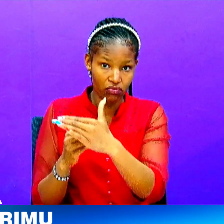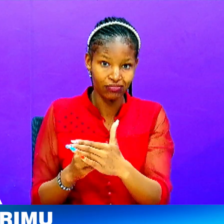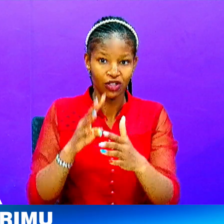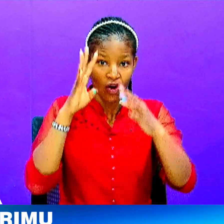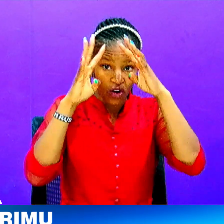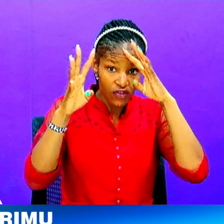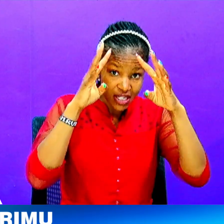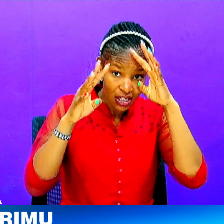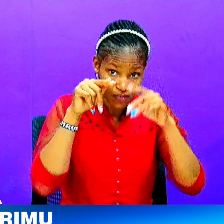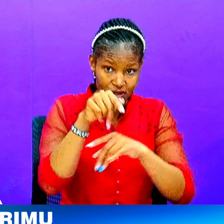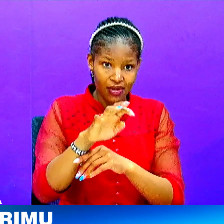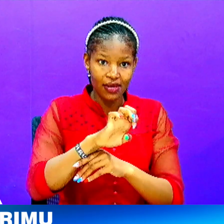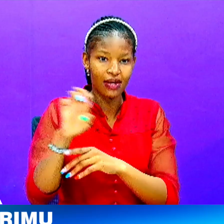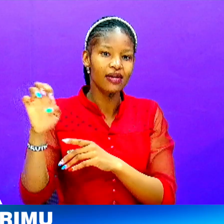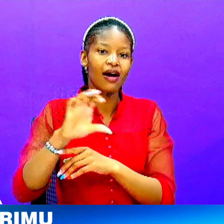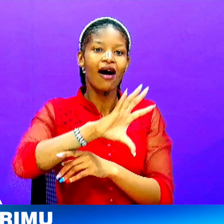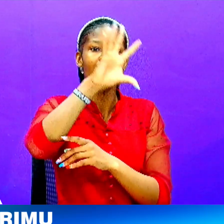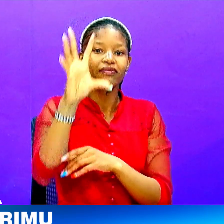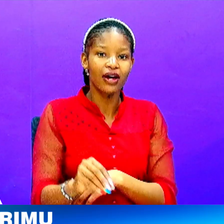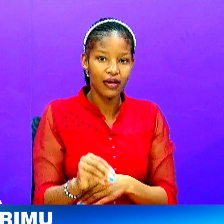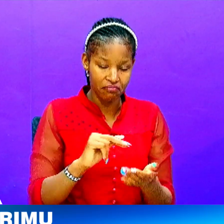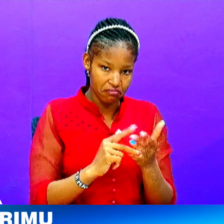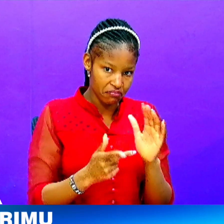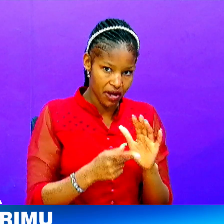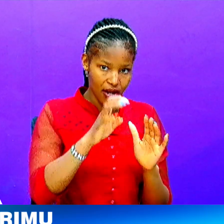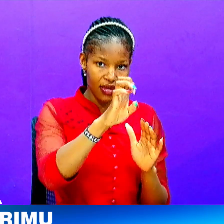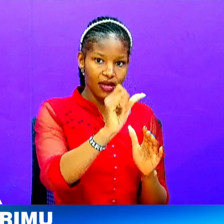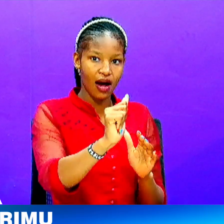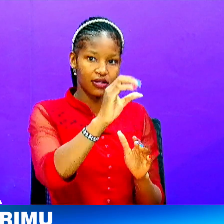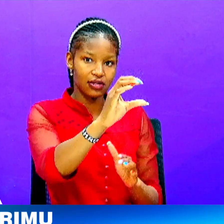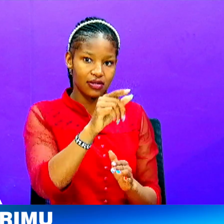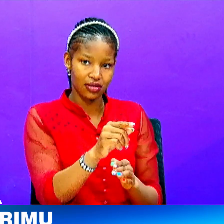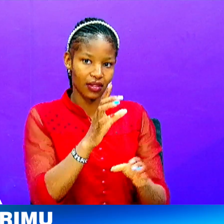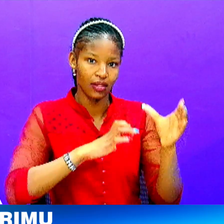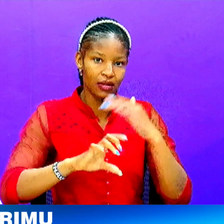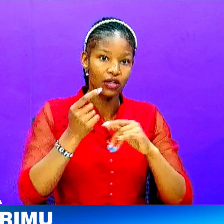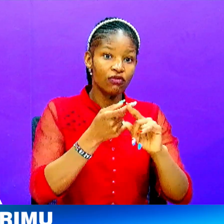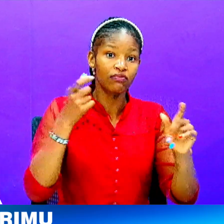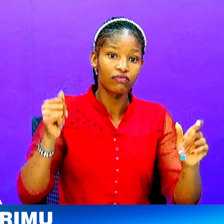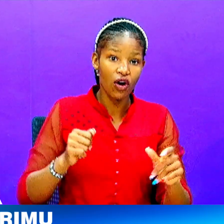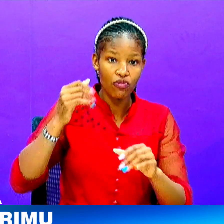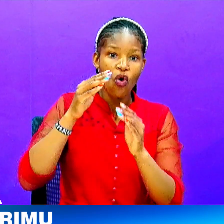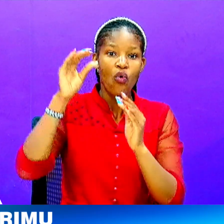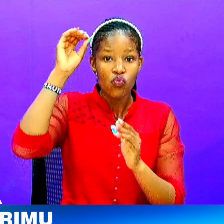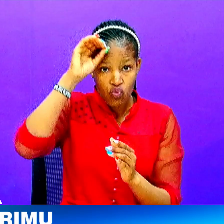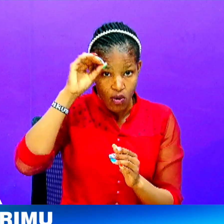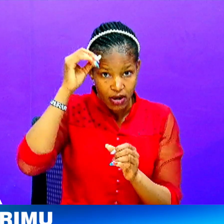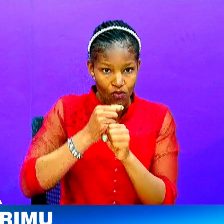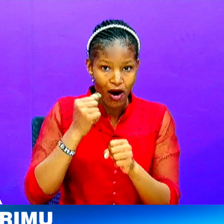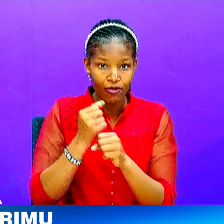barring foreigners, including East African Community (EAC) citizens, from operating in